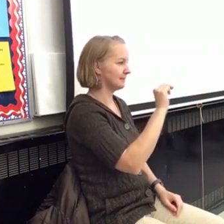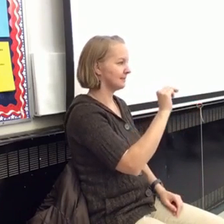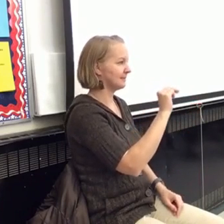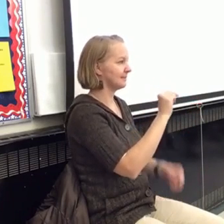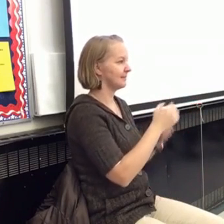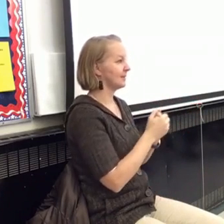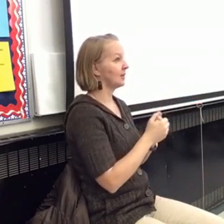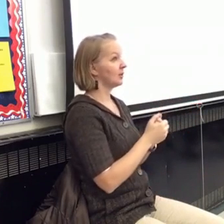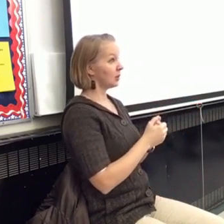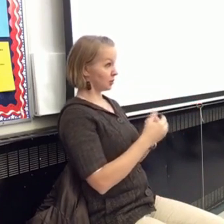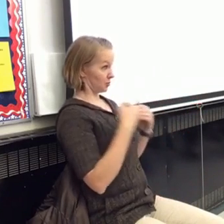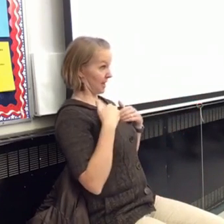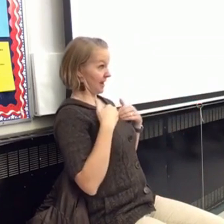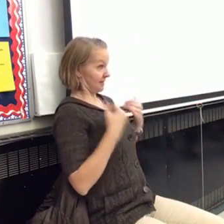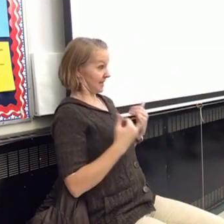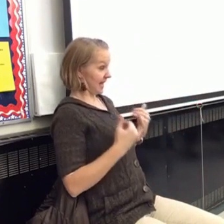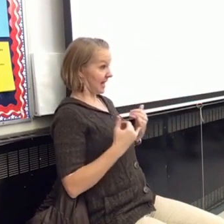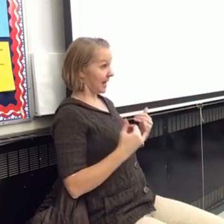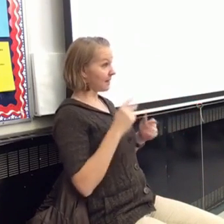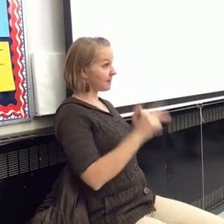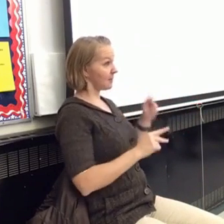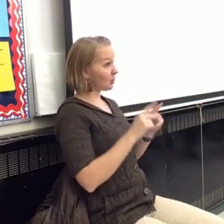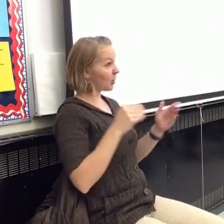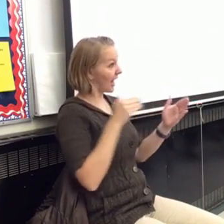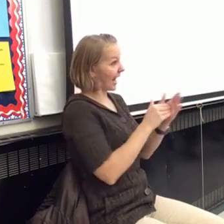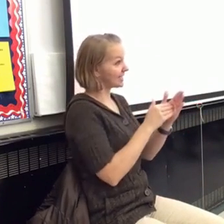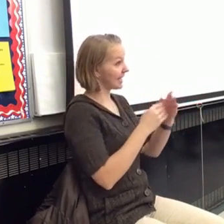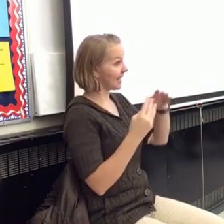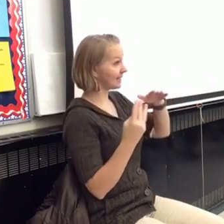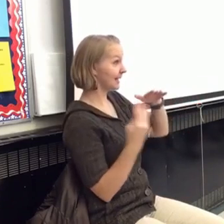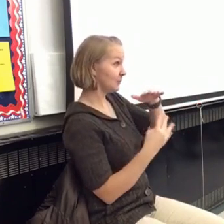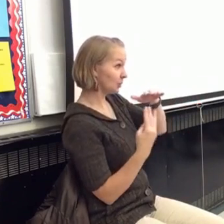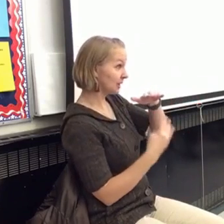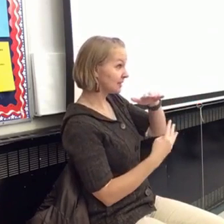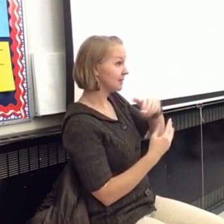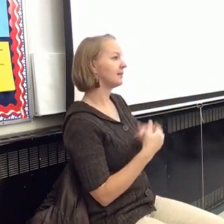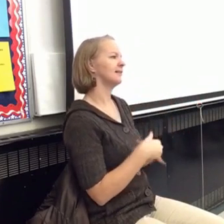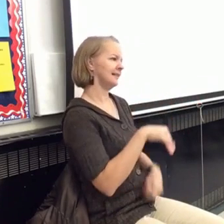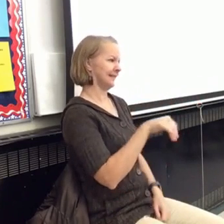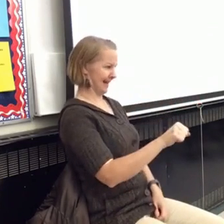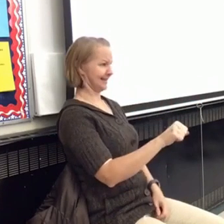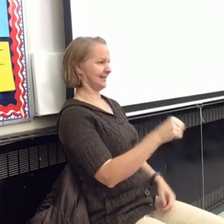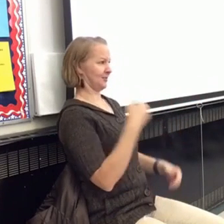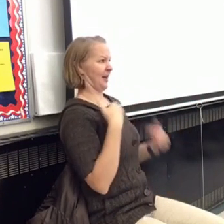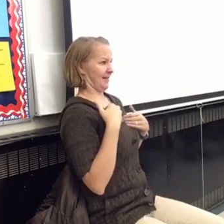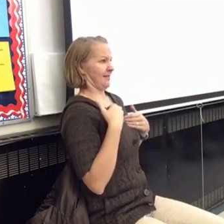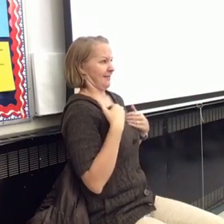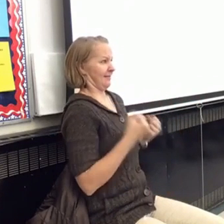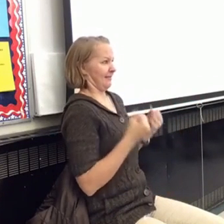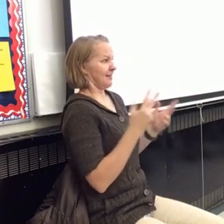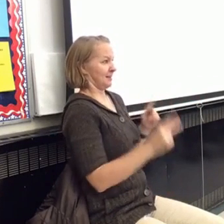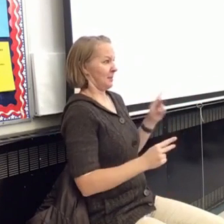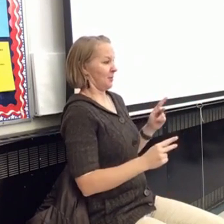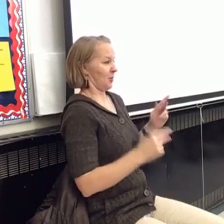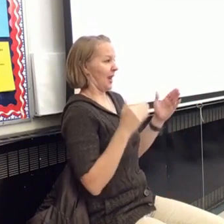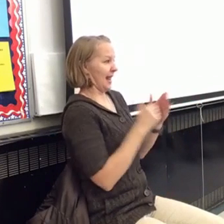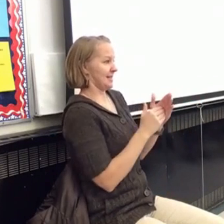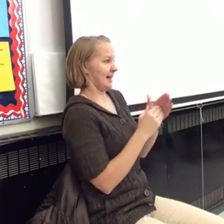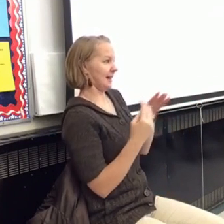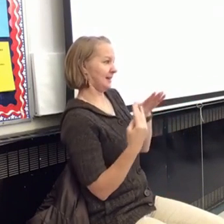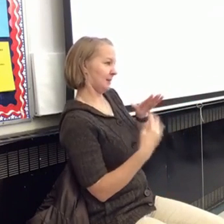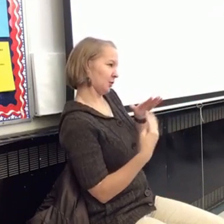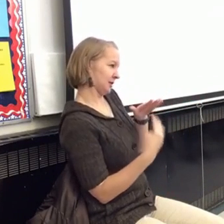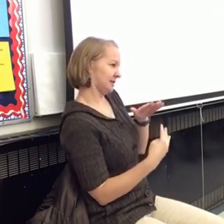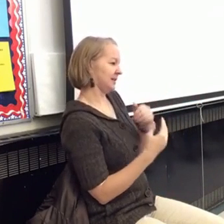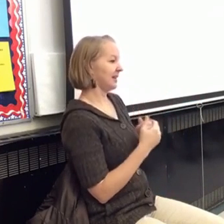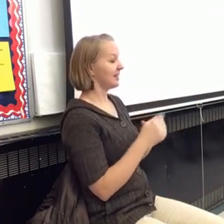Do we have in today's world people who are anti-immigrant? Yes. Yes. All the time, right? Now there's different